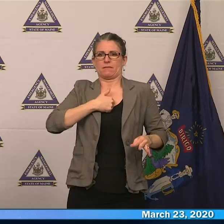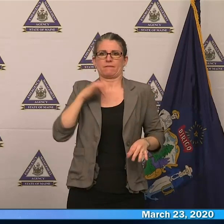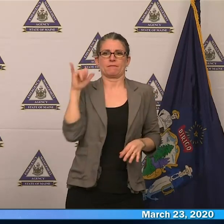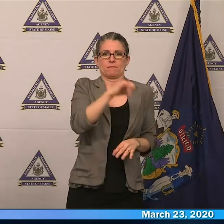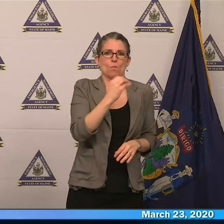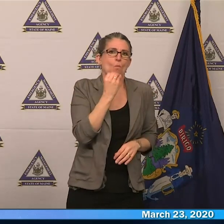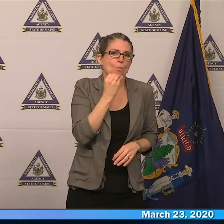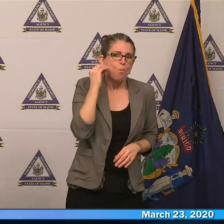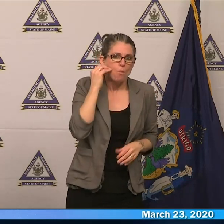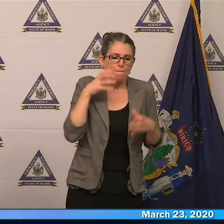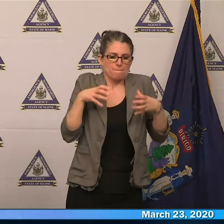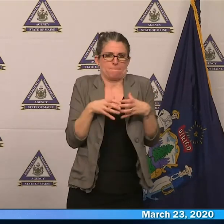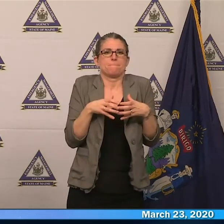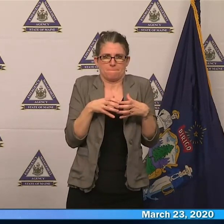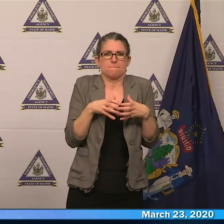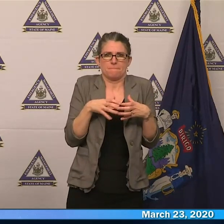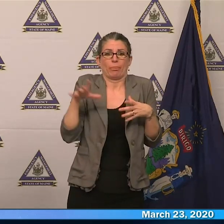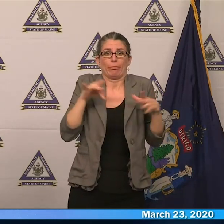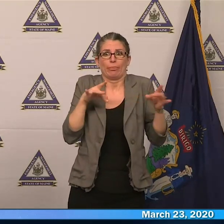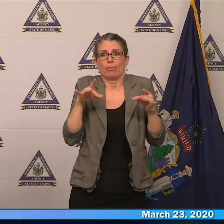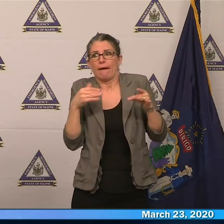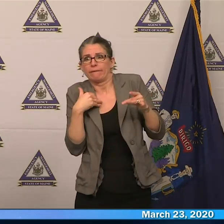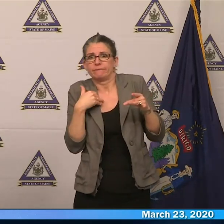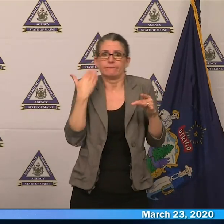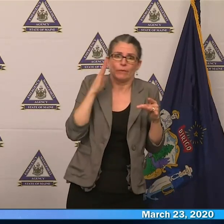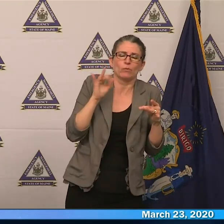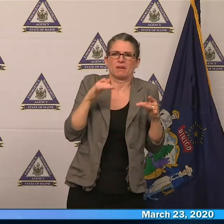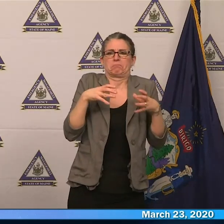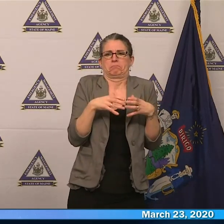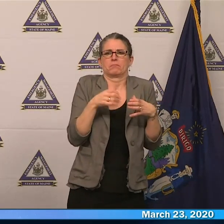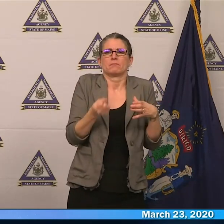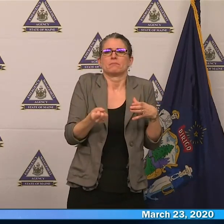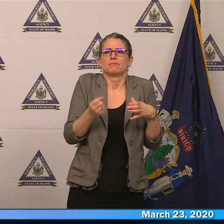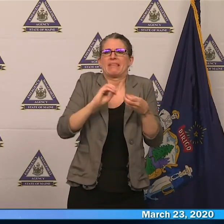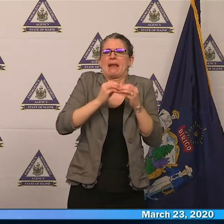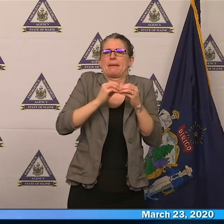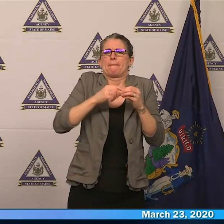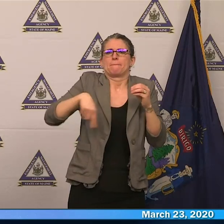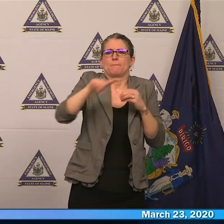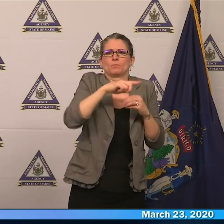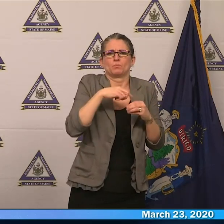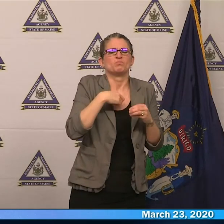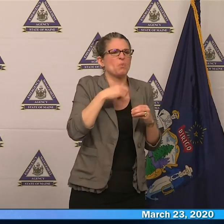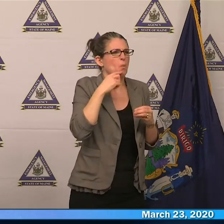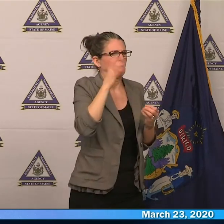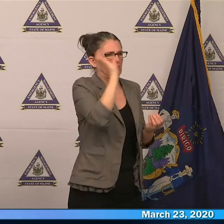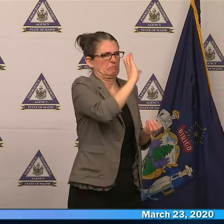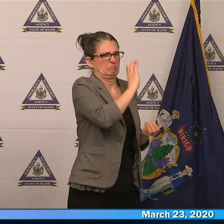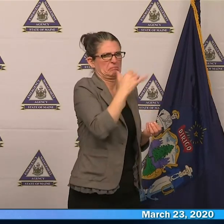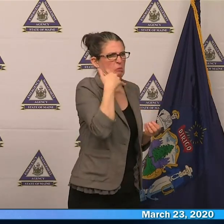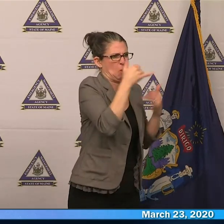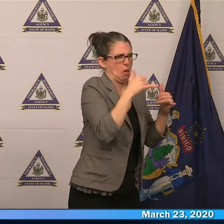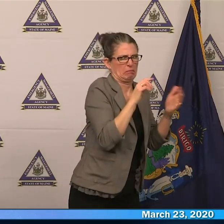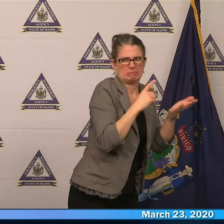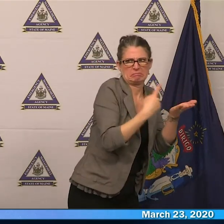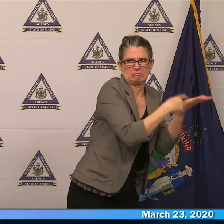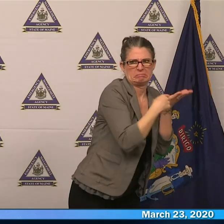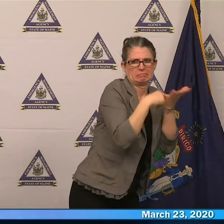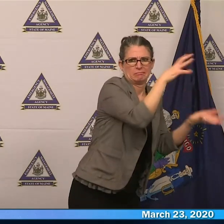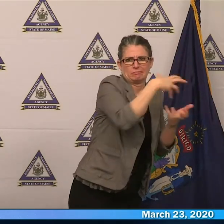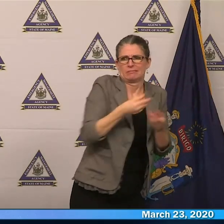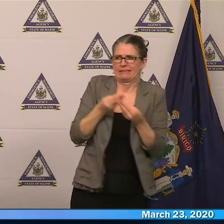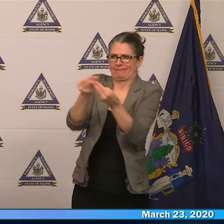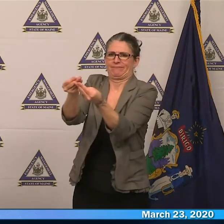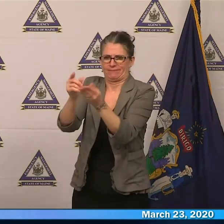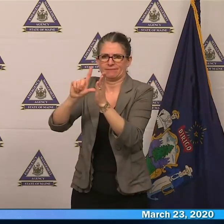latest updated numbers, but I want to just review the recommendations that we have in place for when folks call us or when they might interact with their